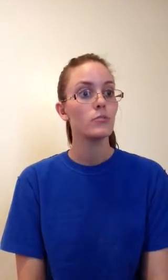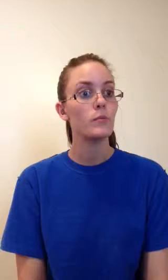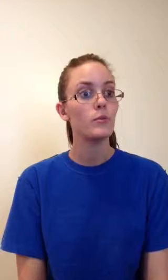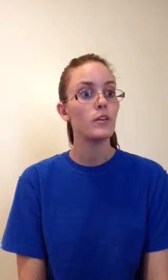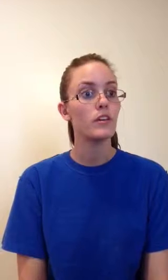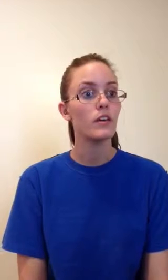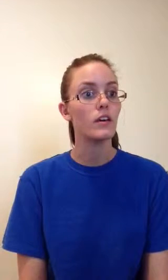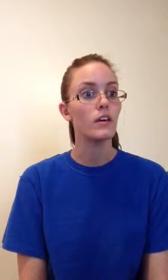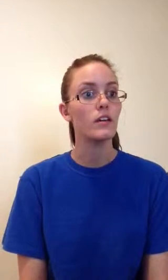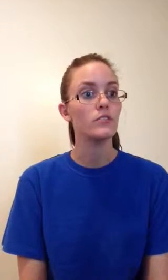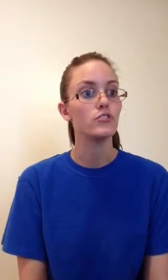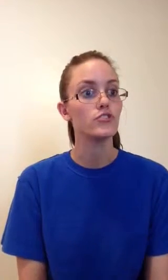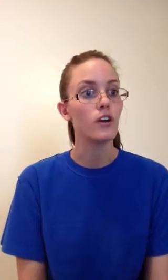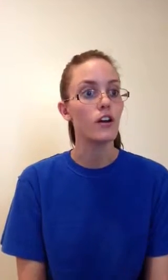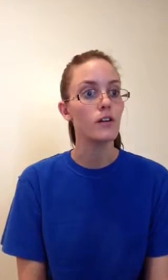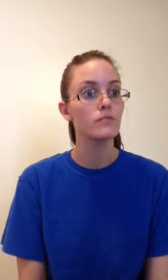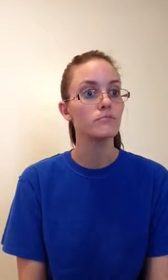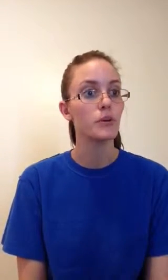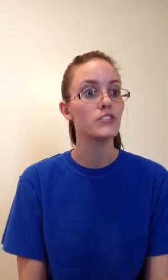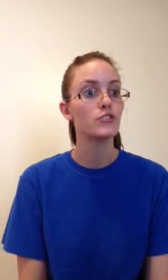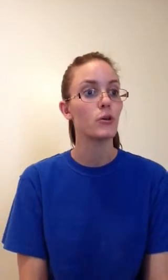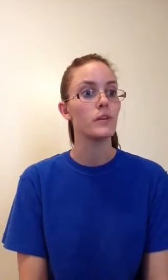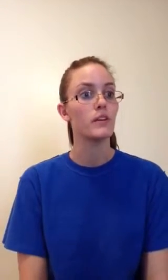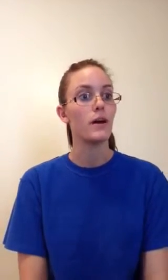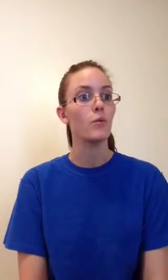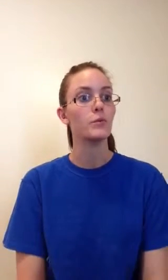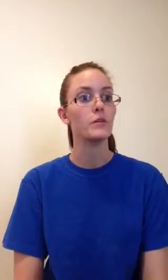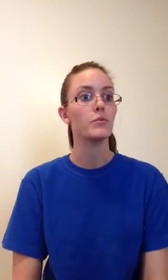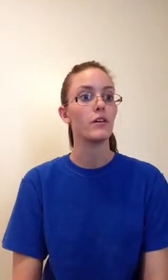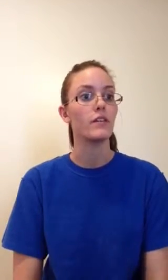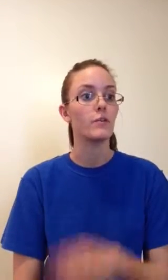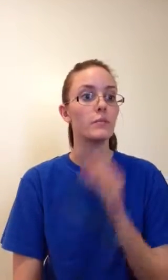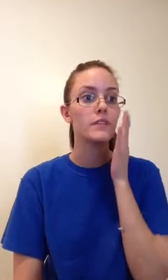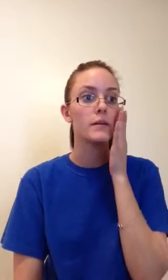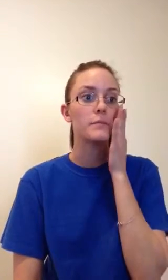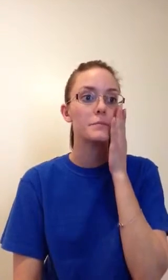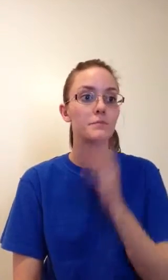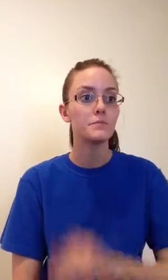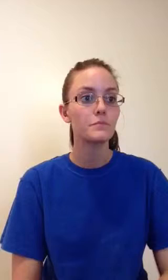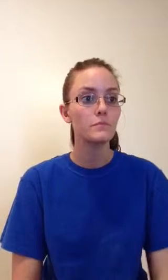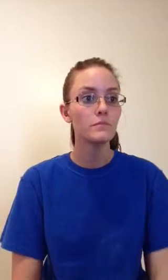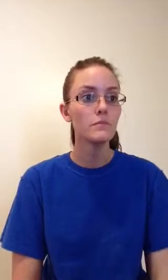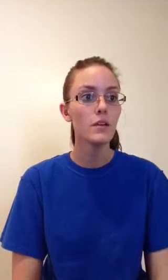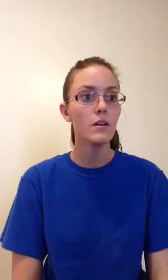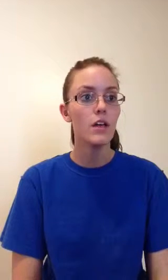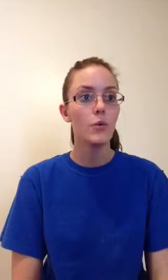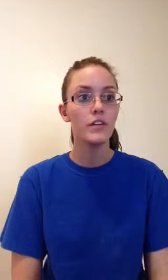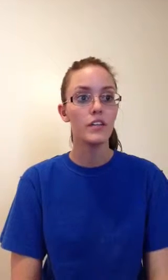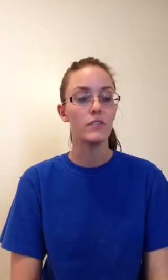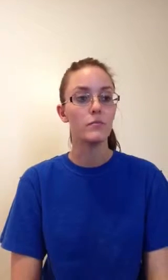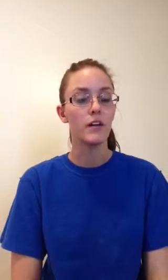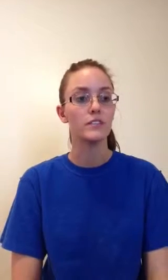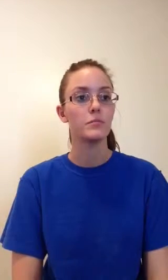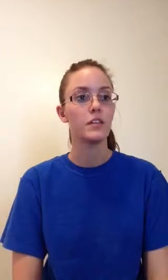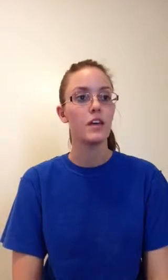maybe we can start brainstorming about what we can put on the website. We can even possibly